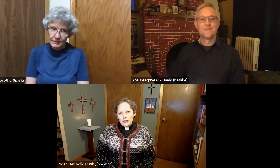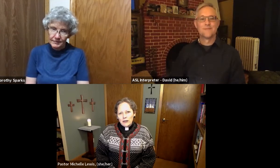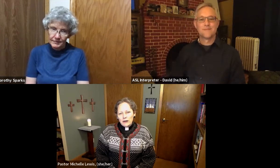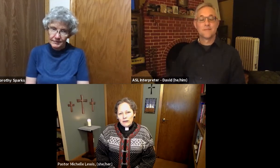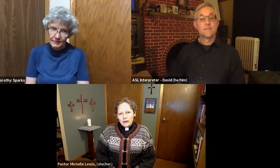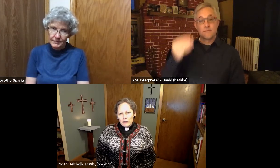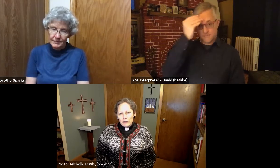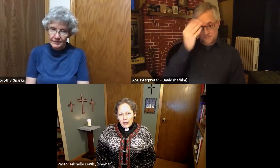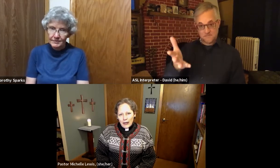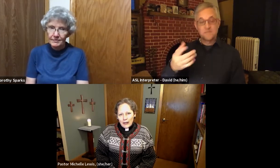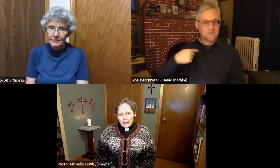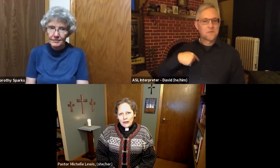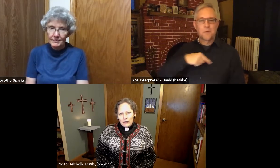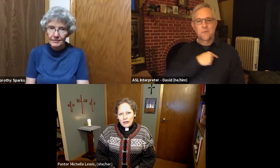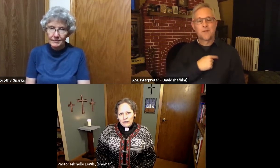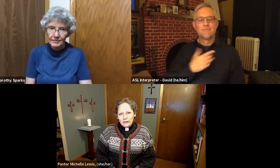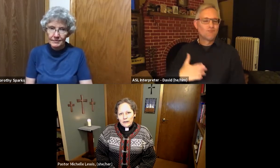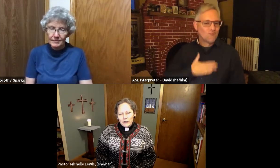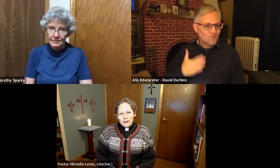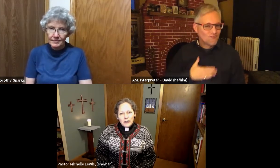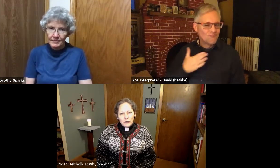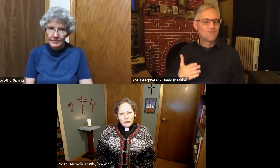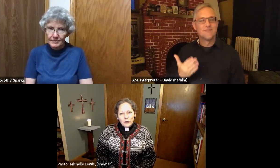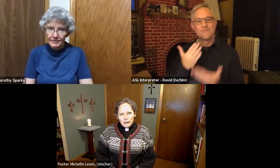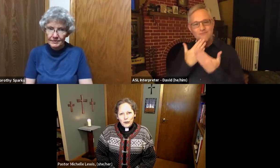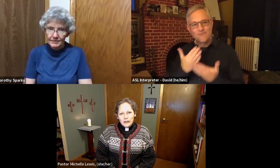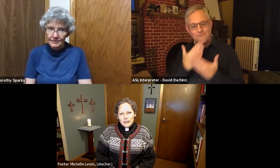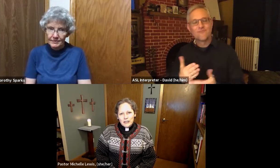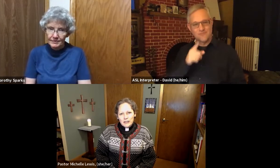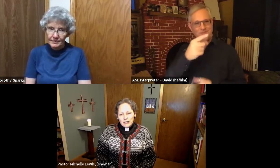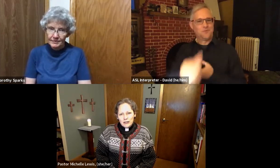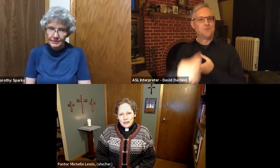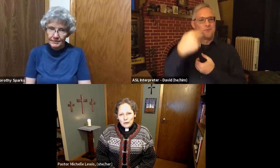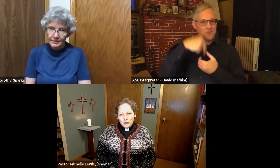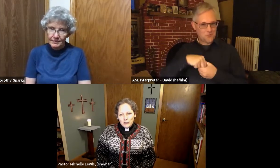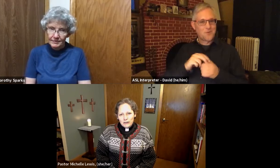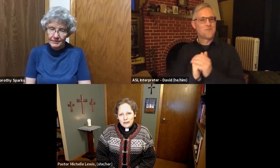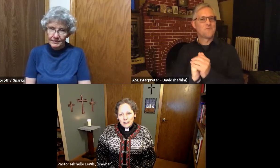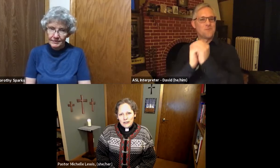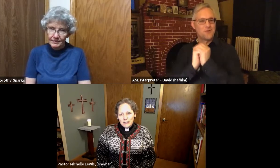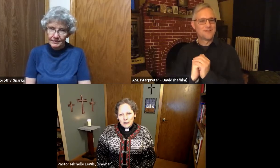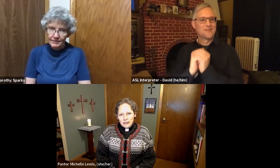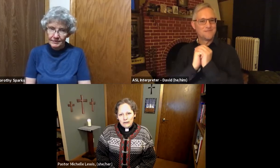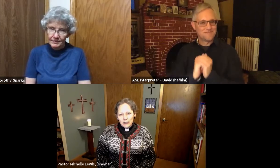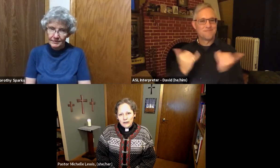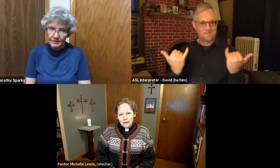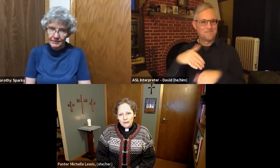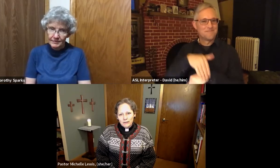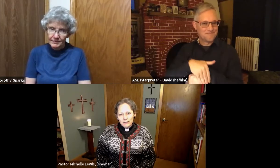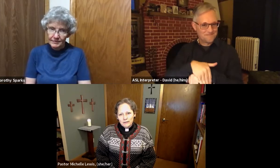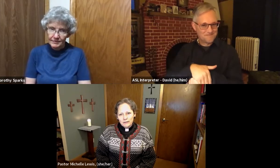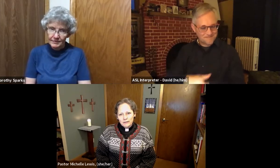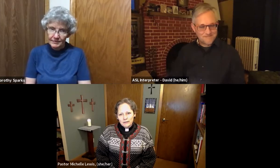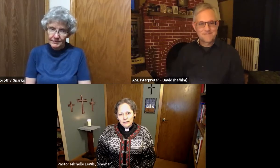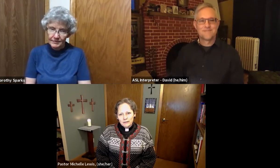And we are very glad and grateful that you have joined us in this worship service this evening.